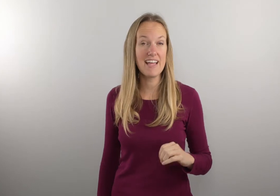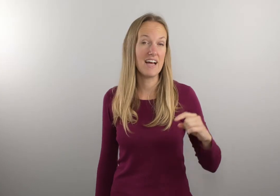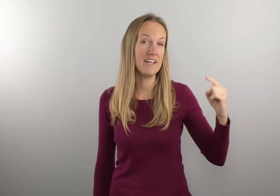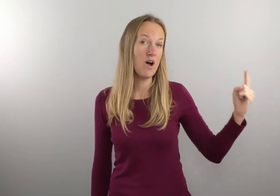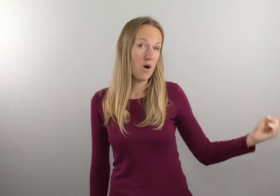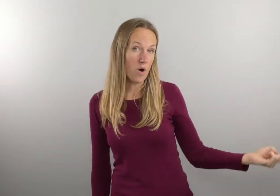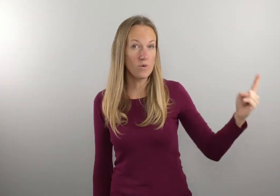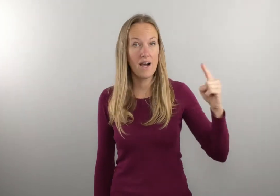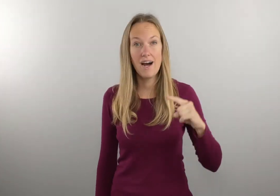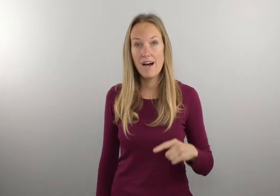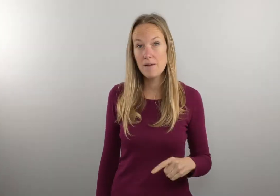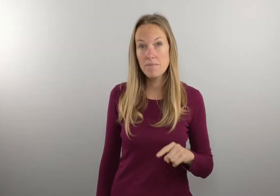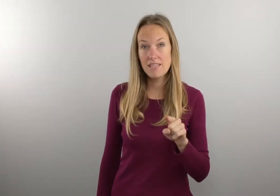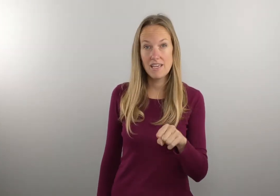line, "O come ye